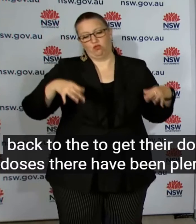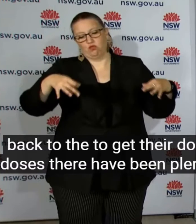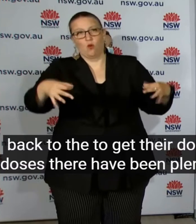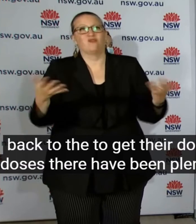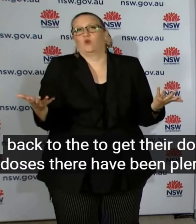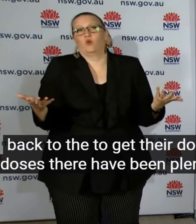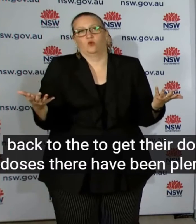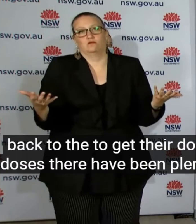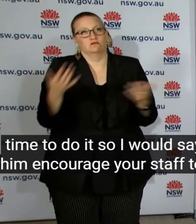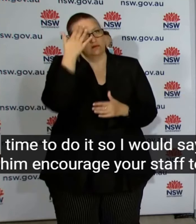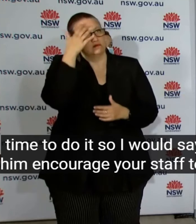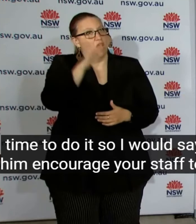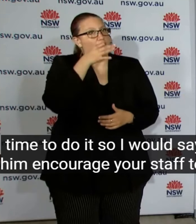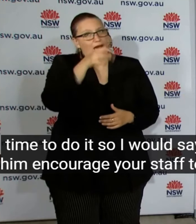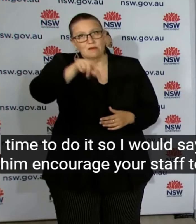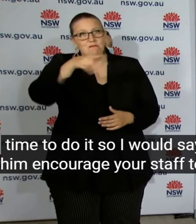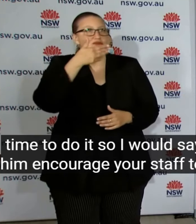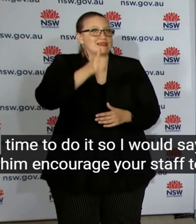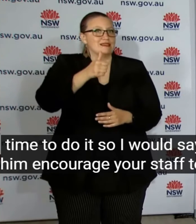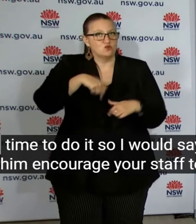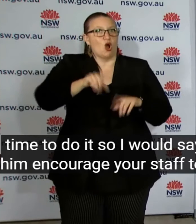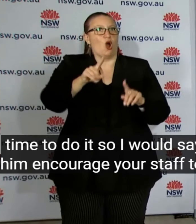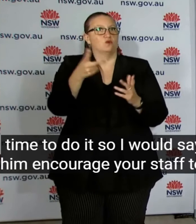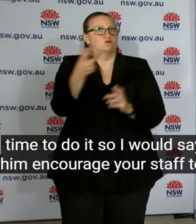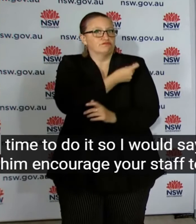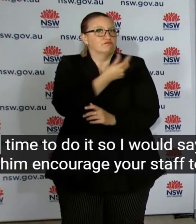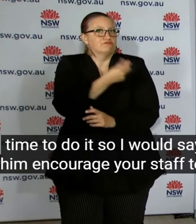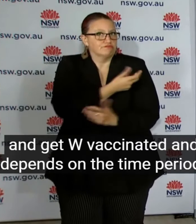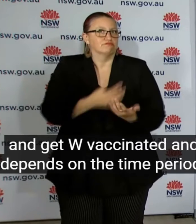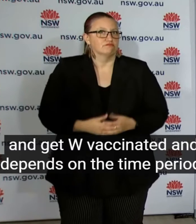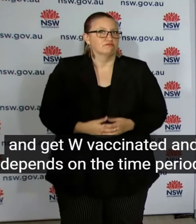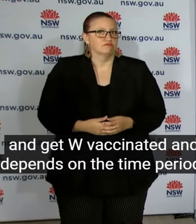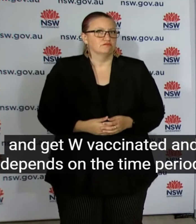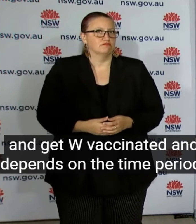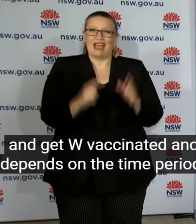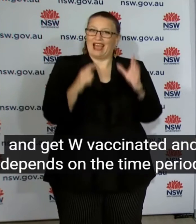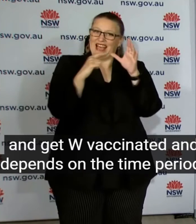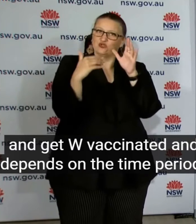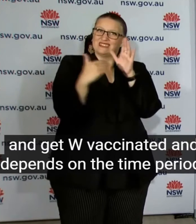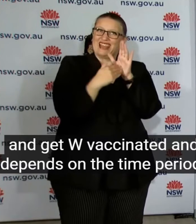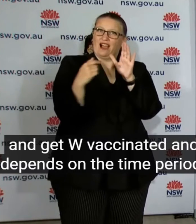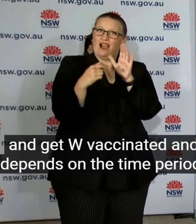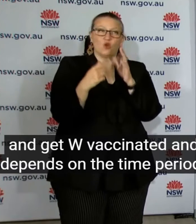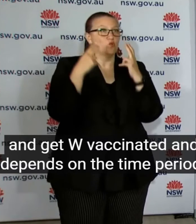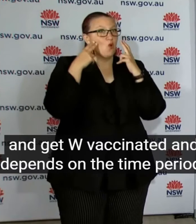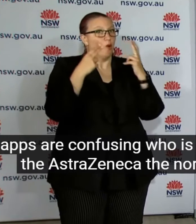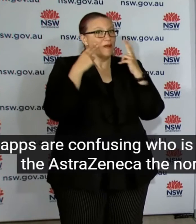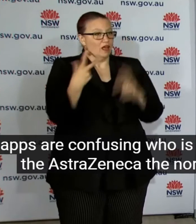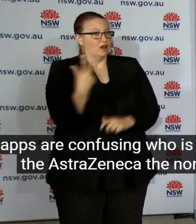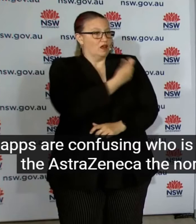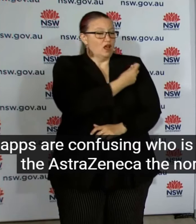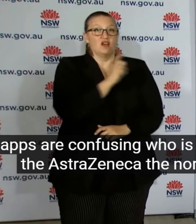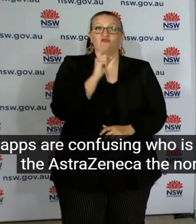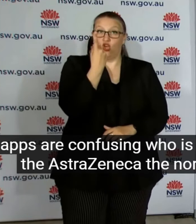It depends on the time periods. Perhaps they're confusing if they're having the AstraZeneca. The normal period, the normal intervention period or intervening period is about 12